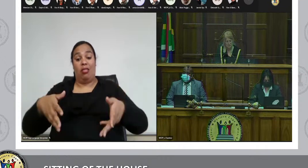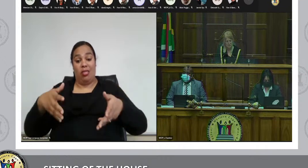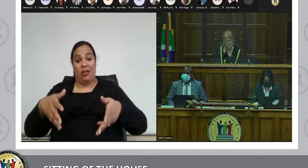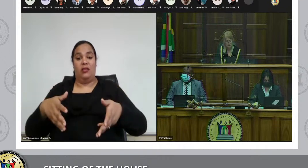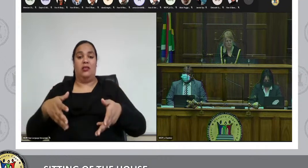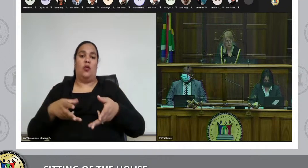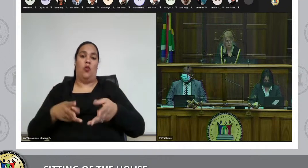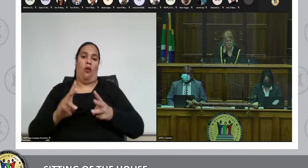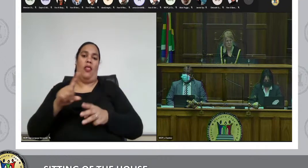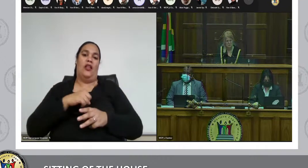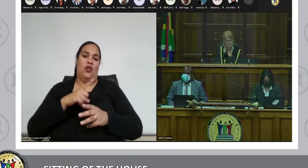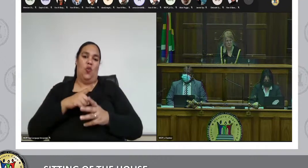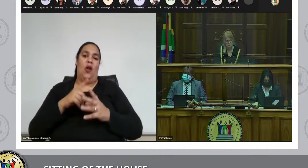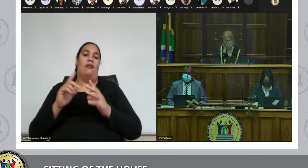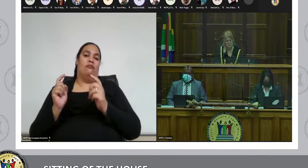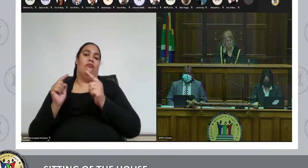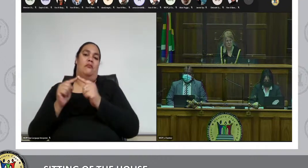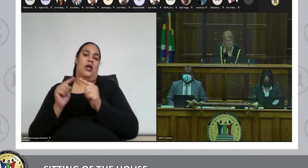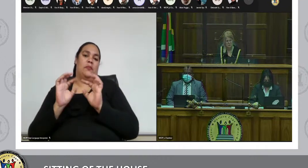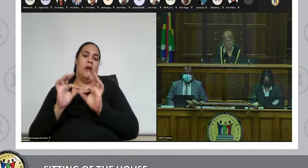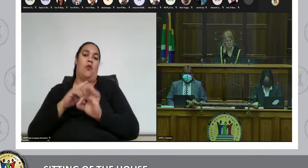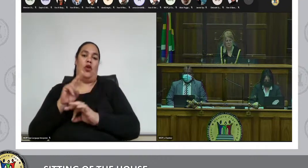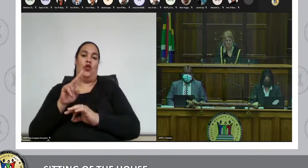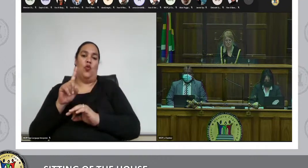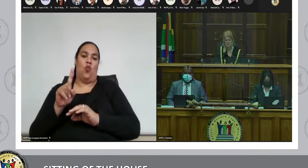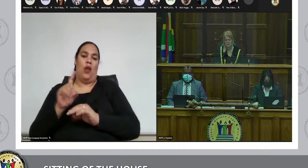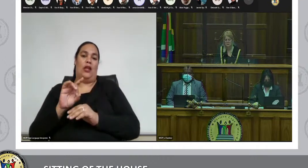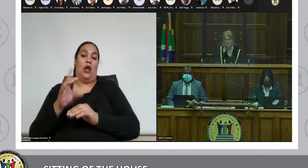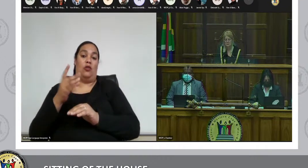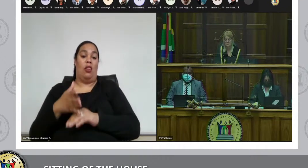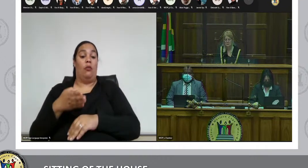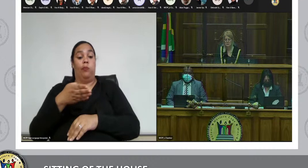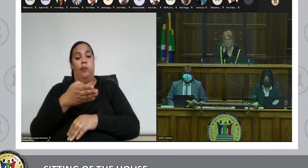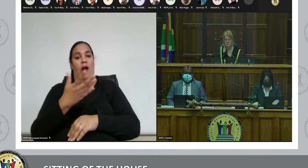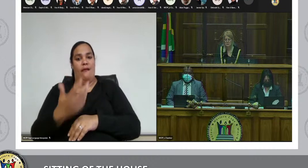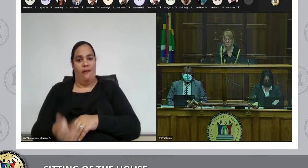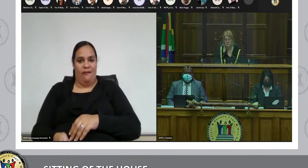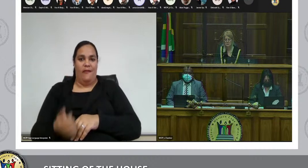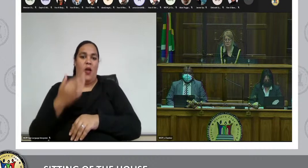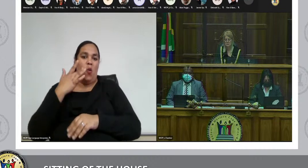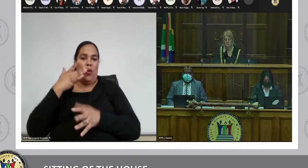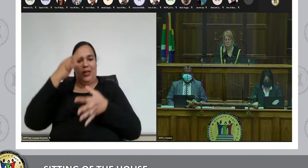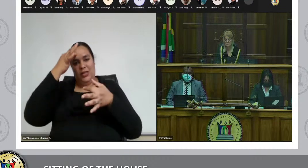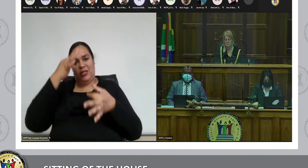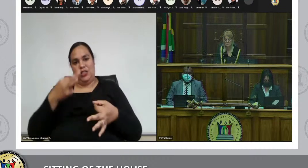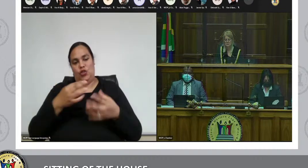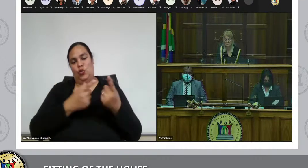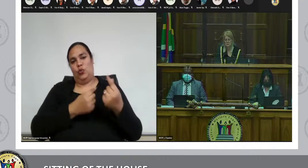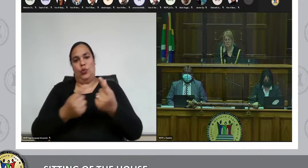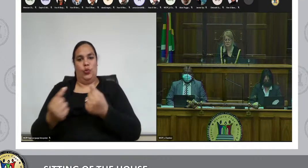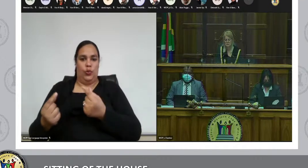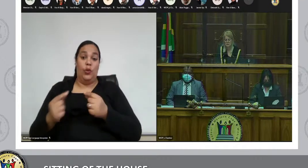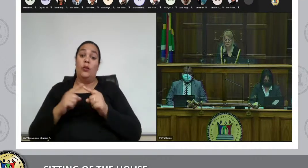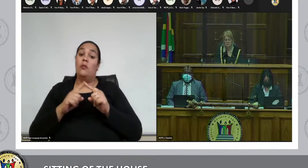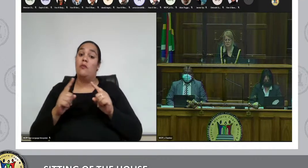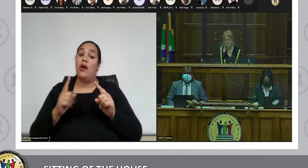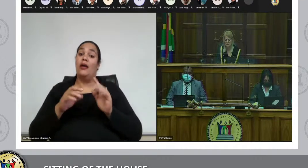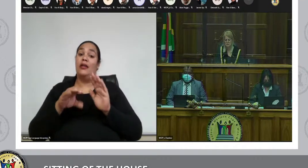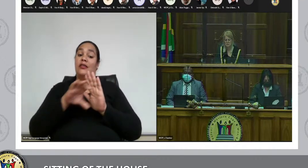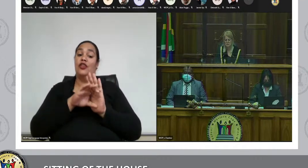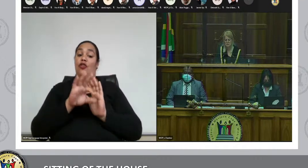regard therefore met, as 21 councillors were present when the decision was taken. In terms of